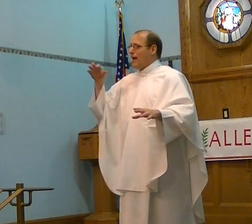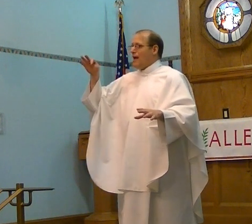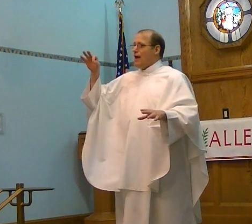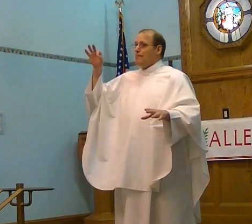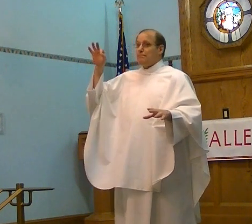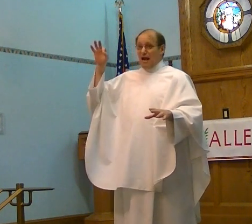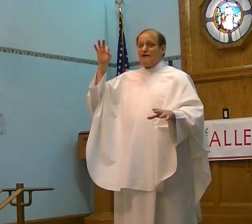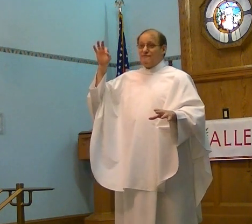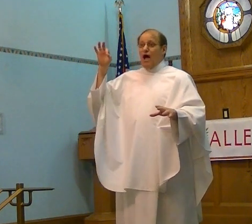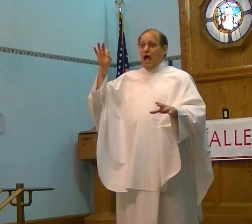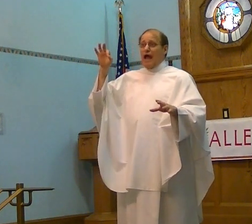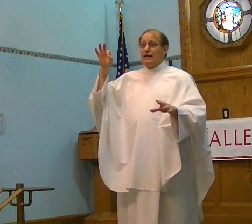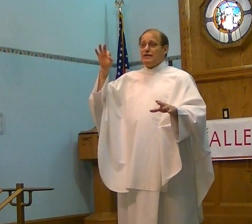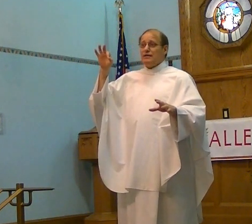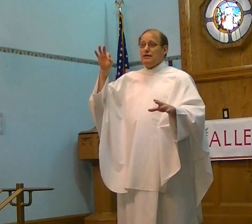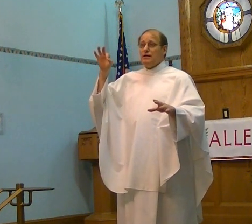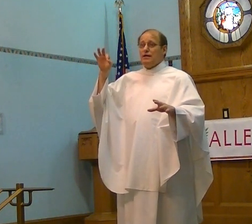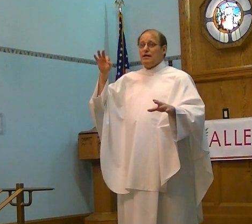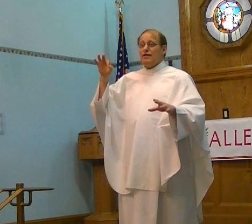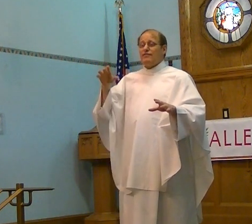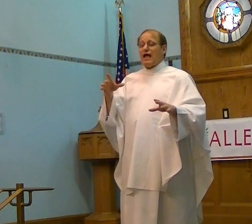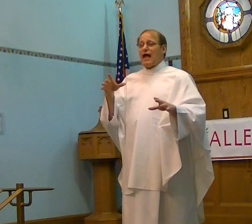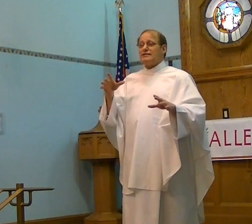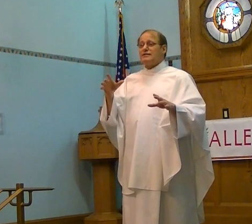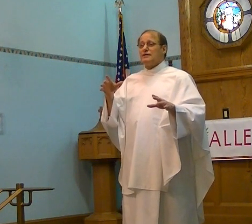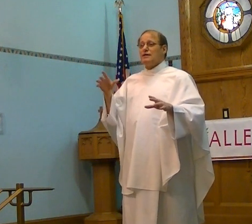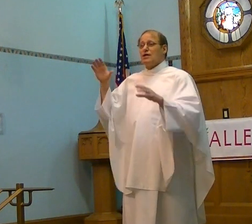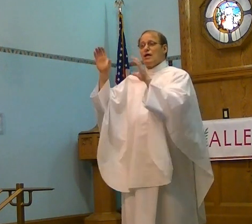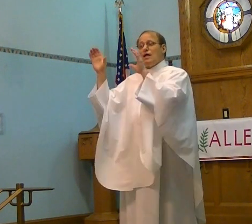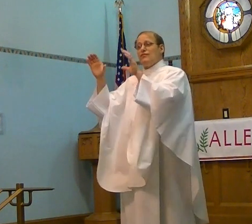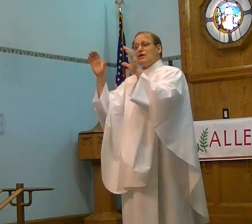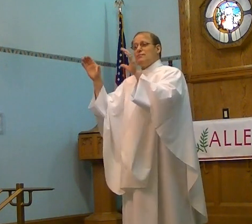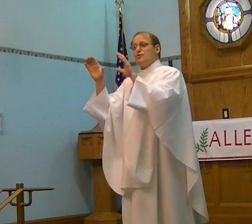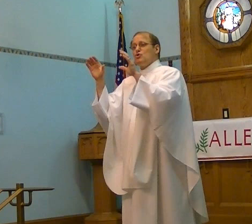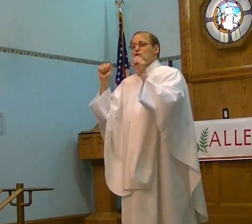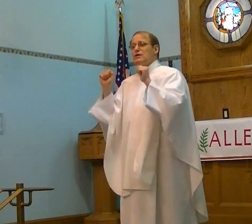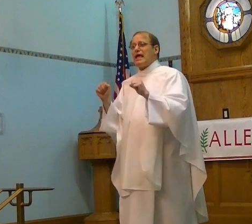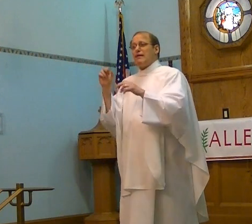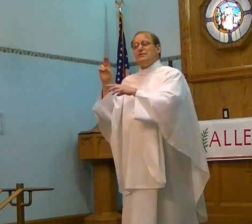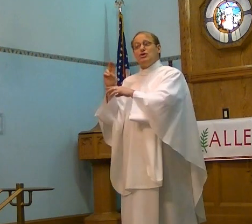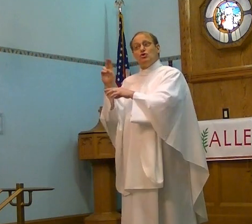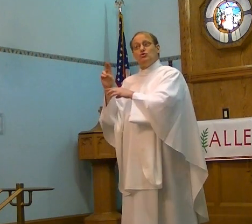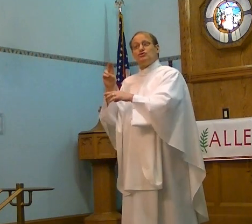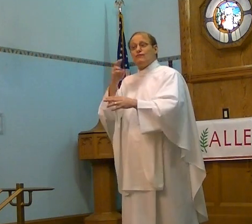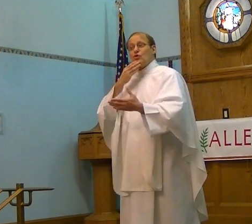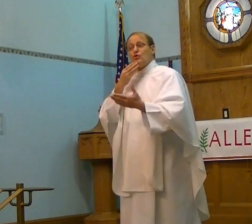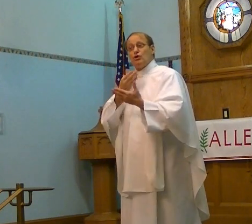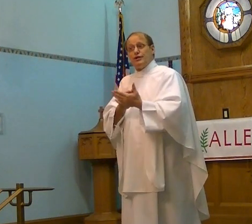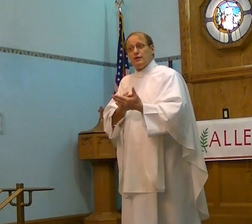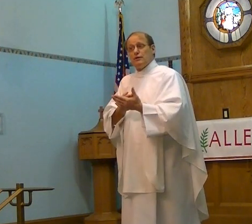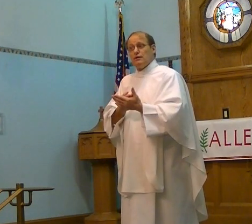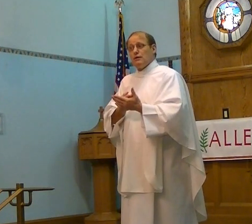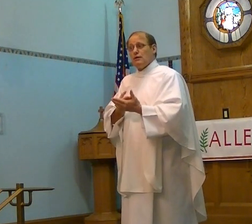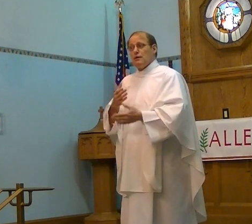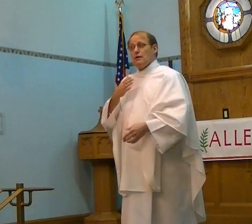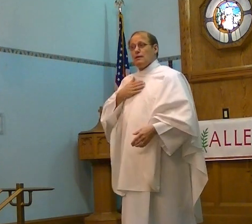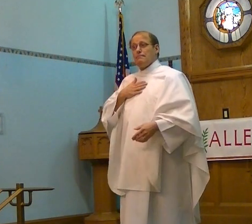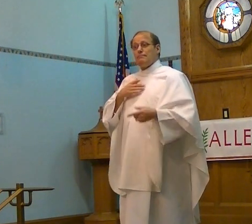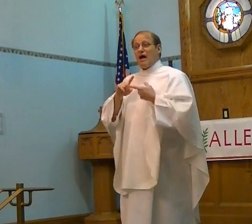But I find that a computer can be used for what? My